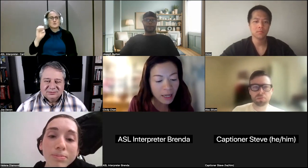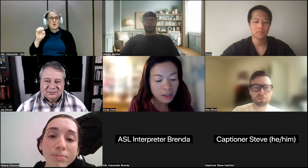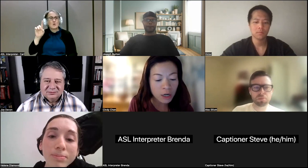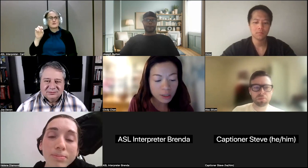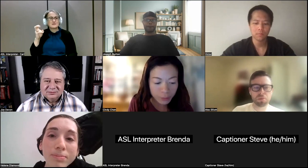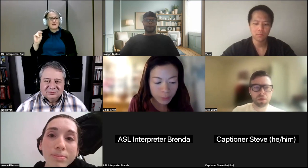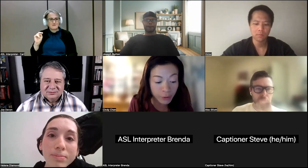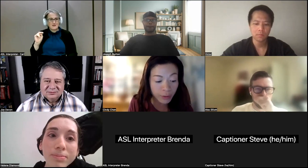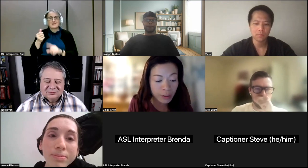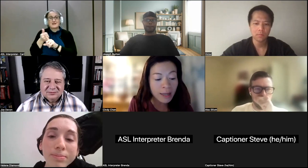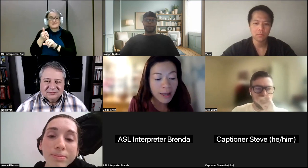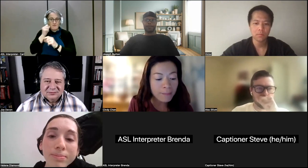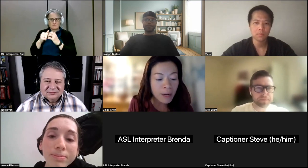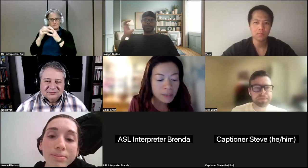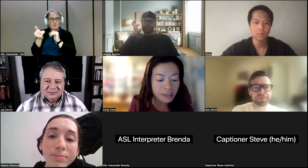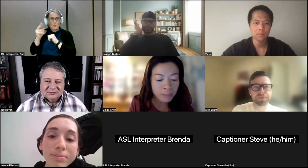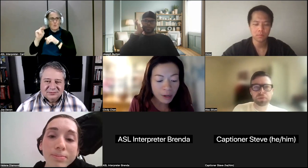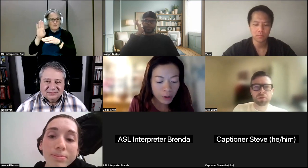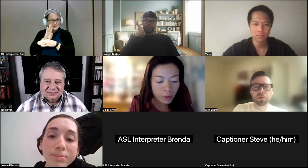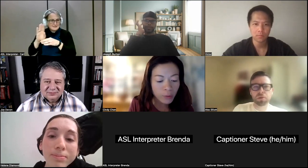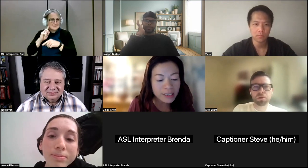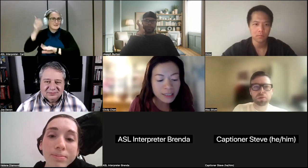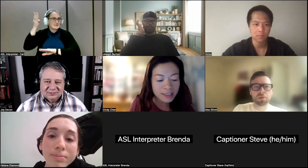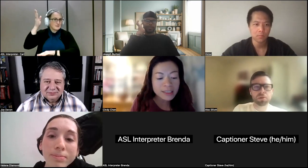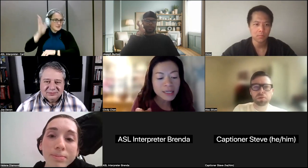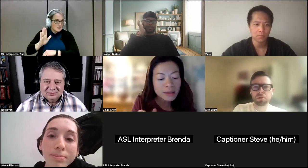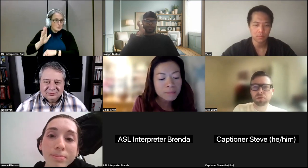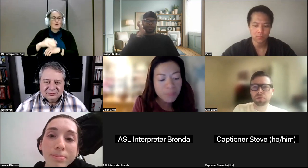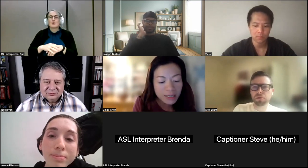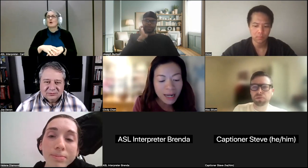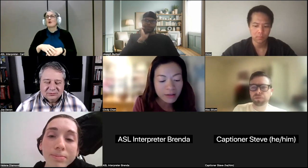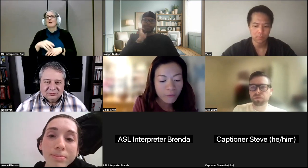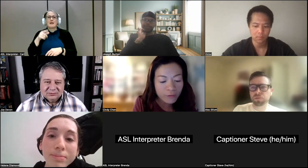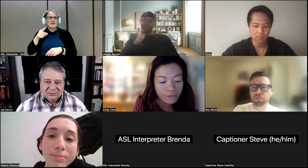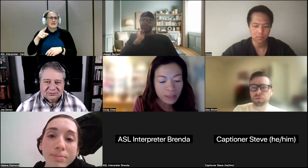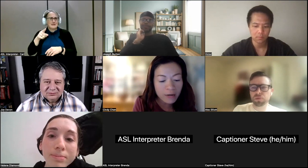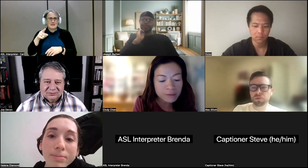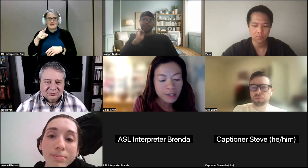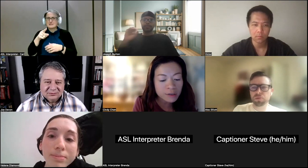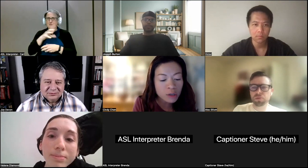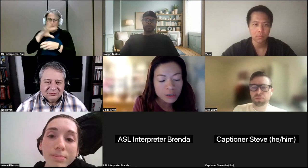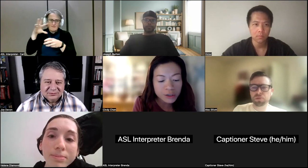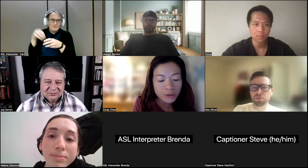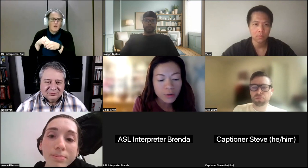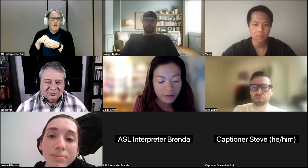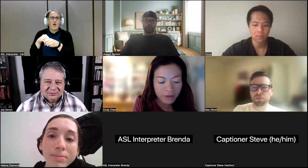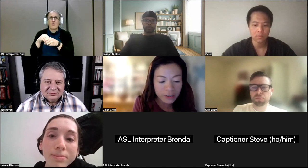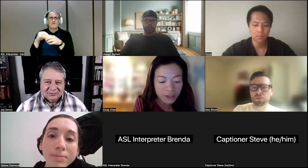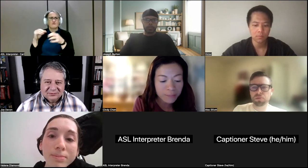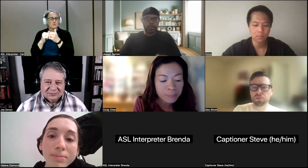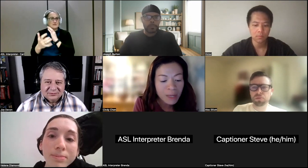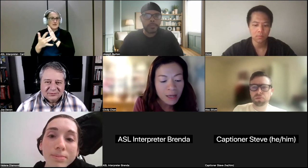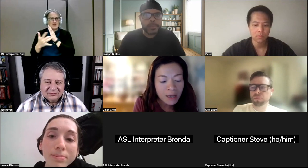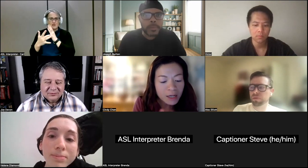tech entrepreneur and public speaker who has consistently been at the forefront of technological